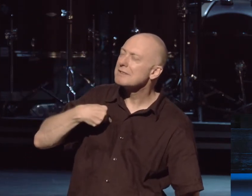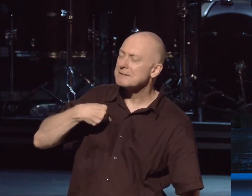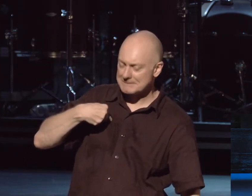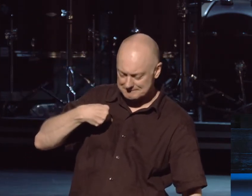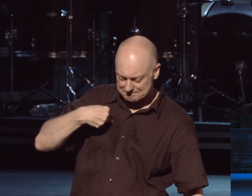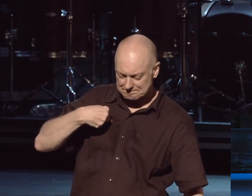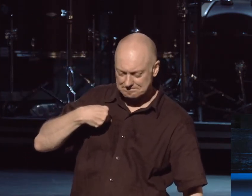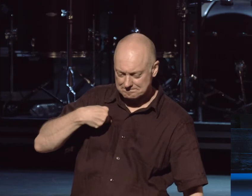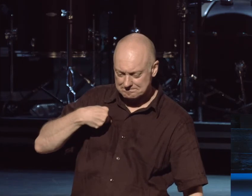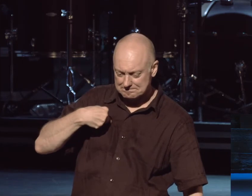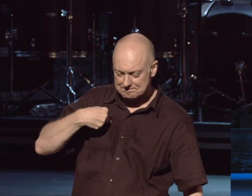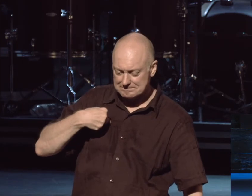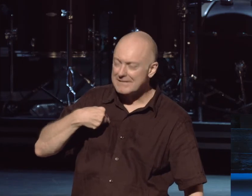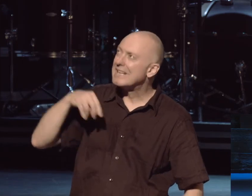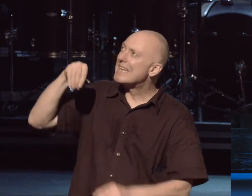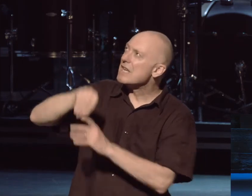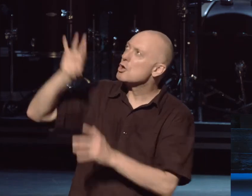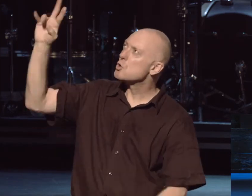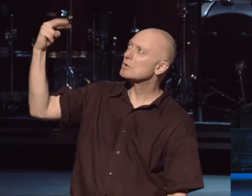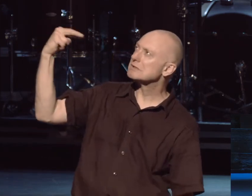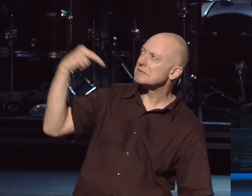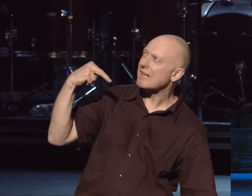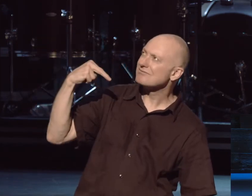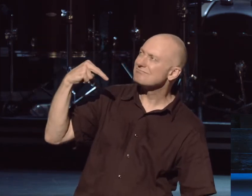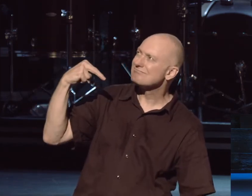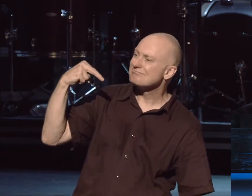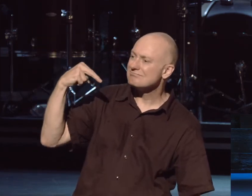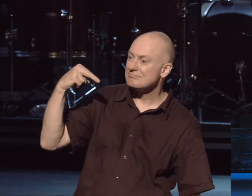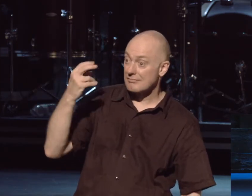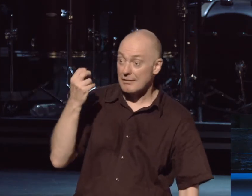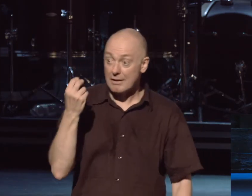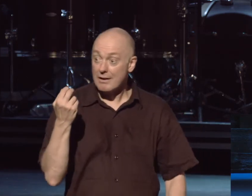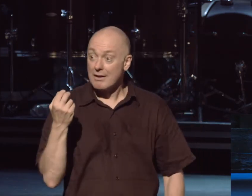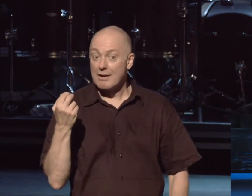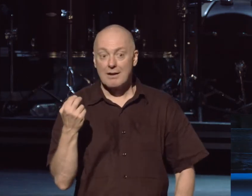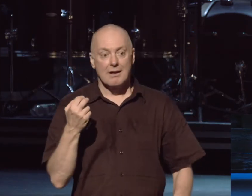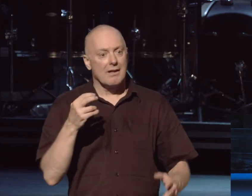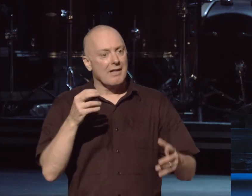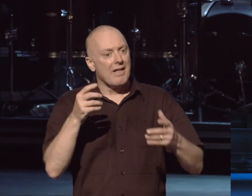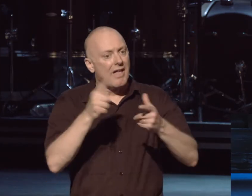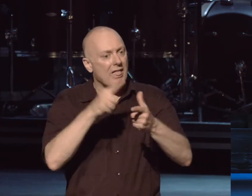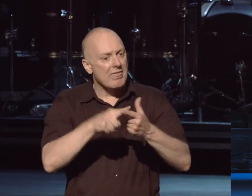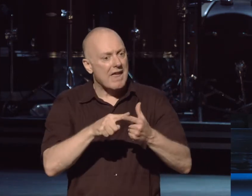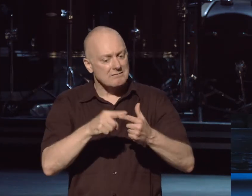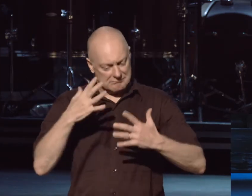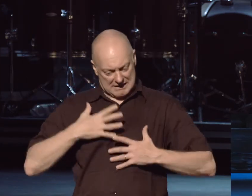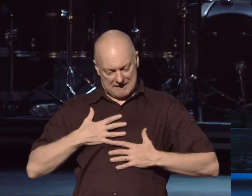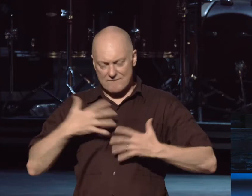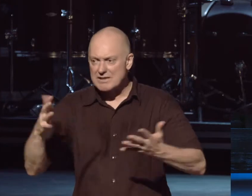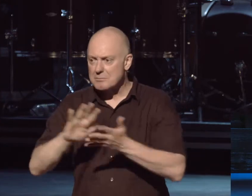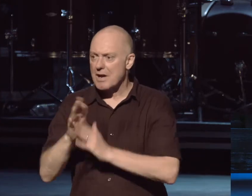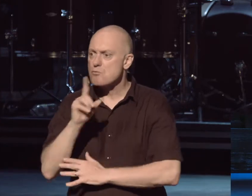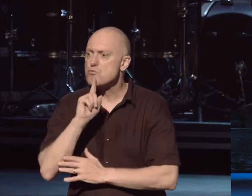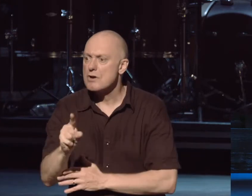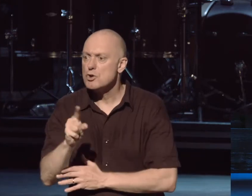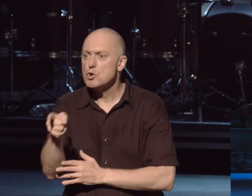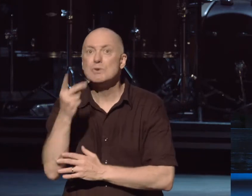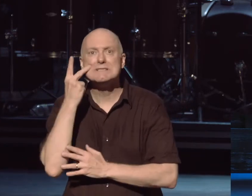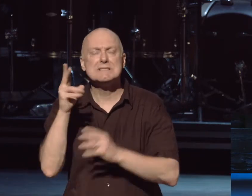In your sight. See, and this is when the heart of confession becomes so real. You see so clearly,